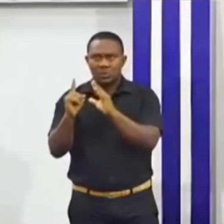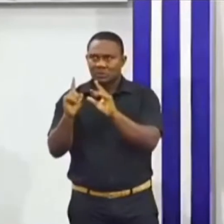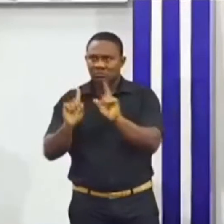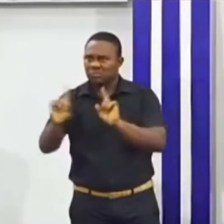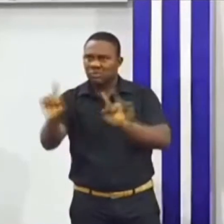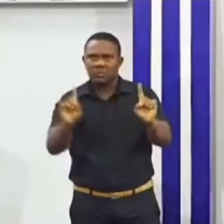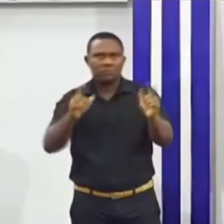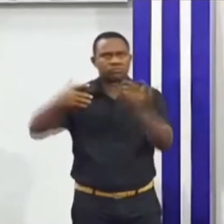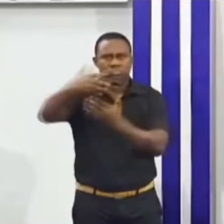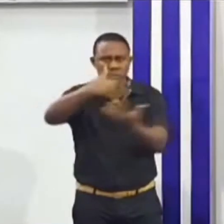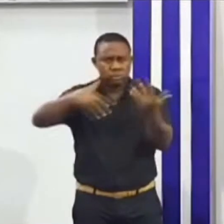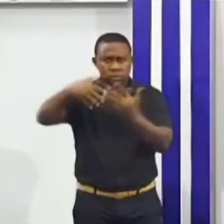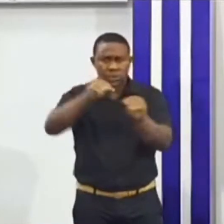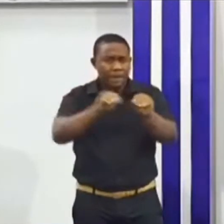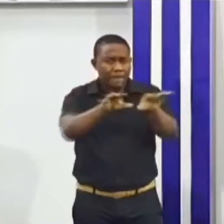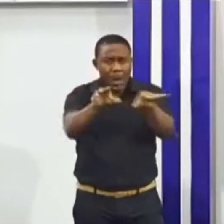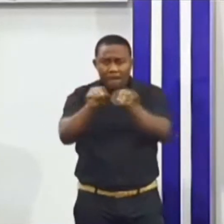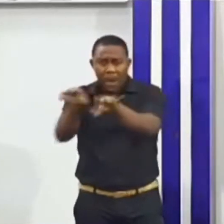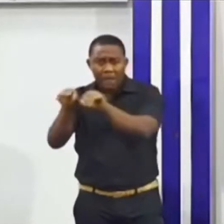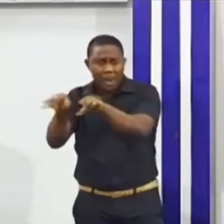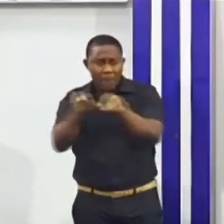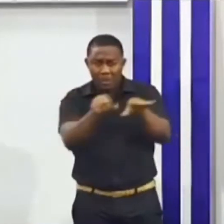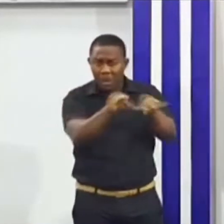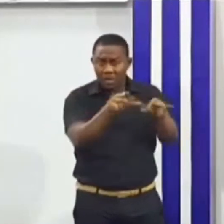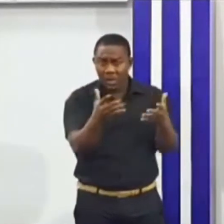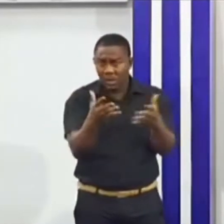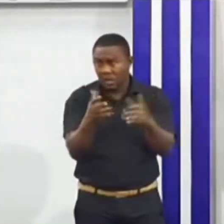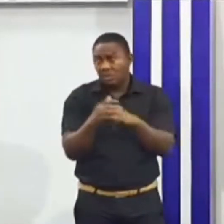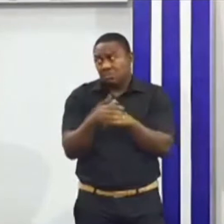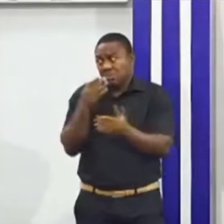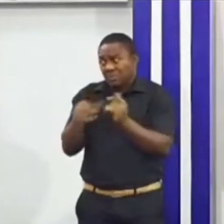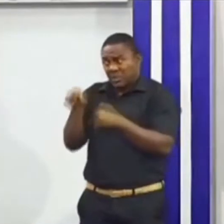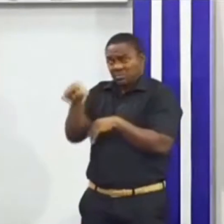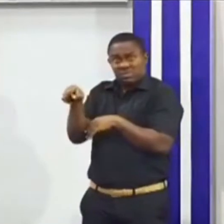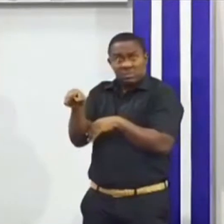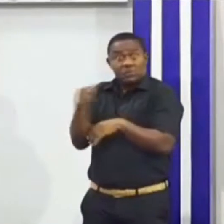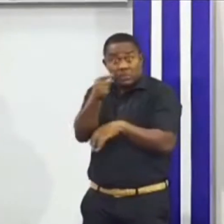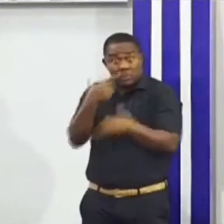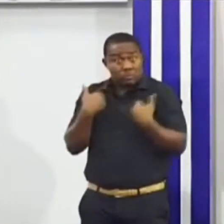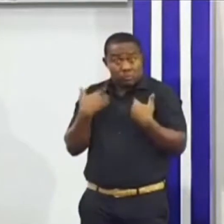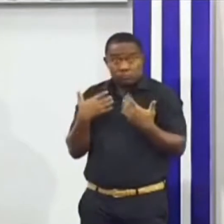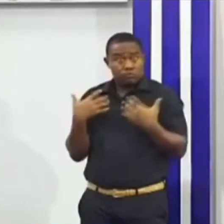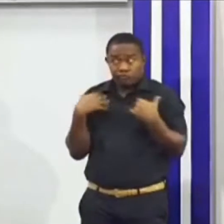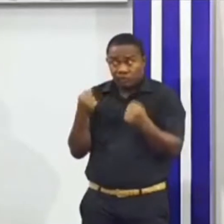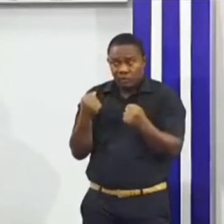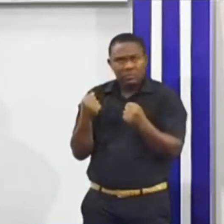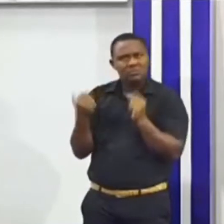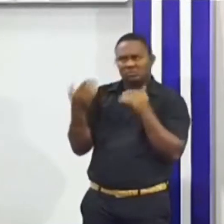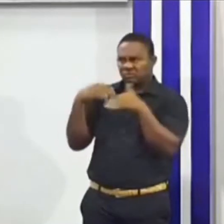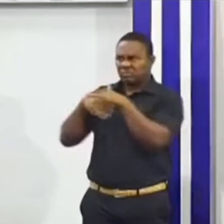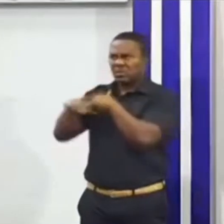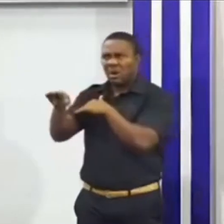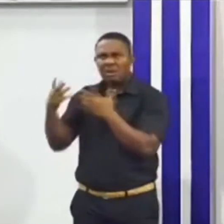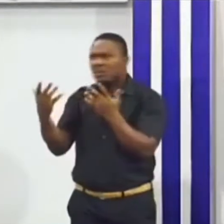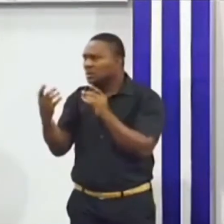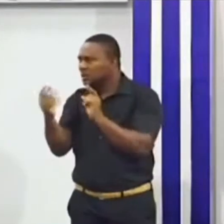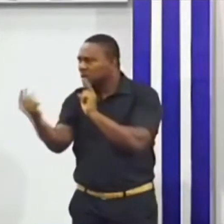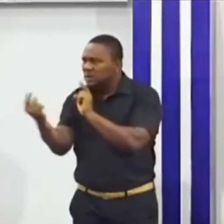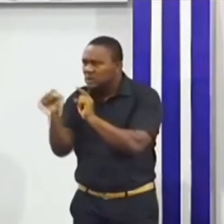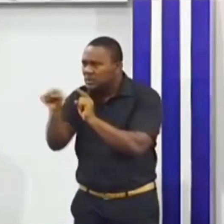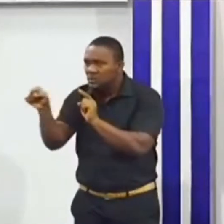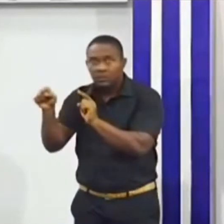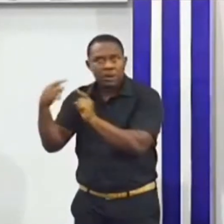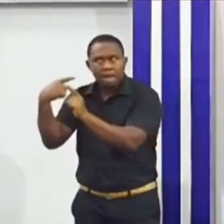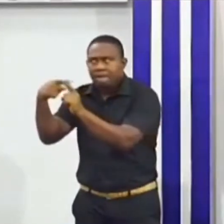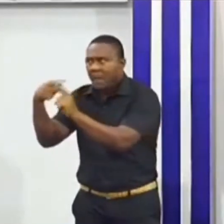if you don't even have it it is likely you'll pick it from the streets and take it back to your home to invite others who are